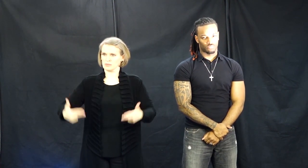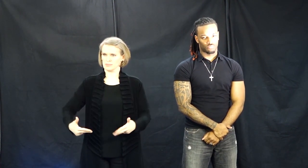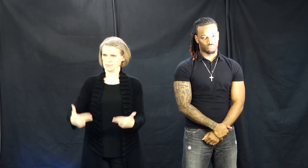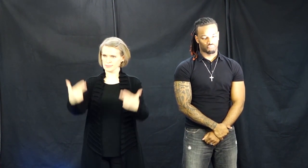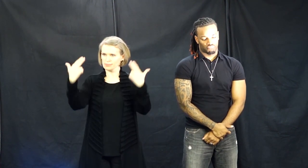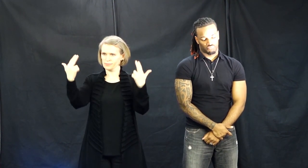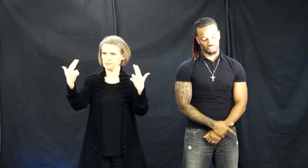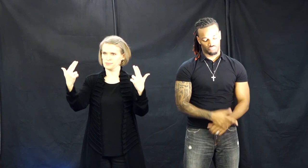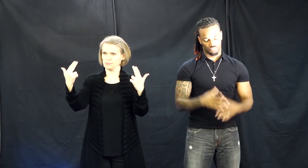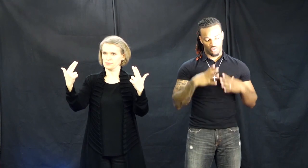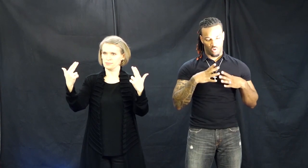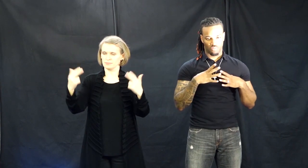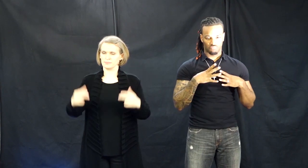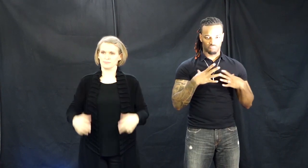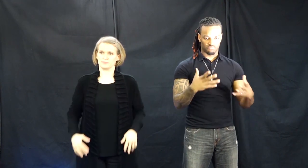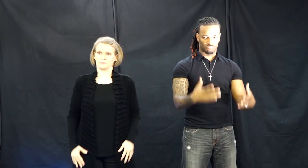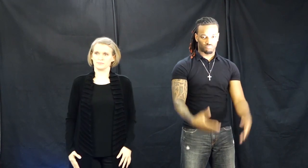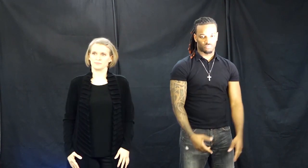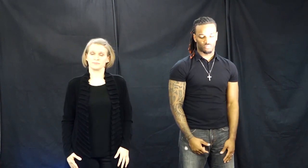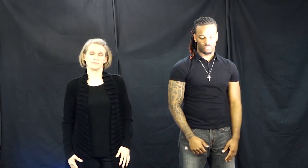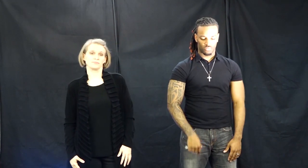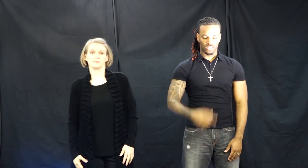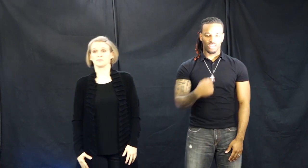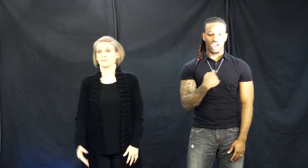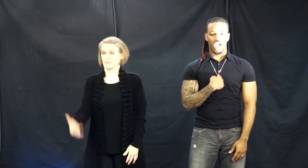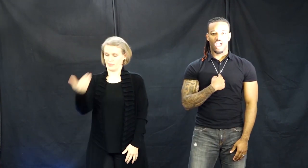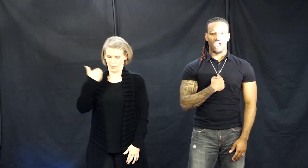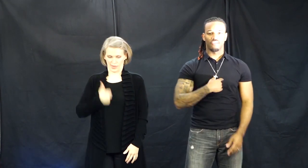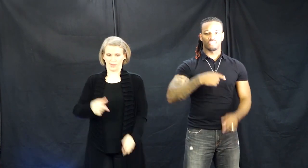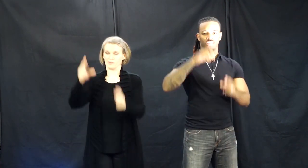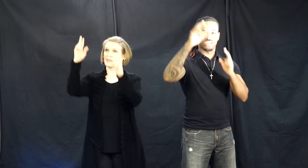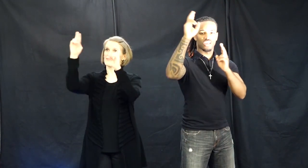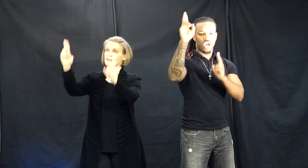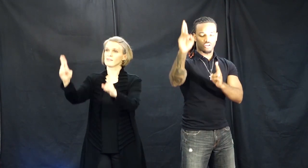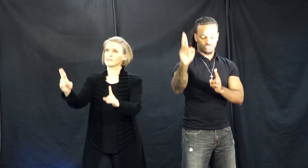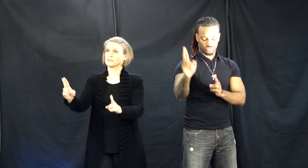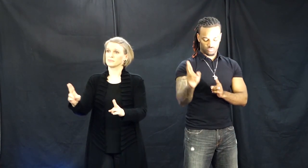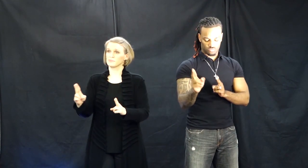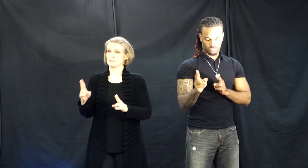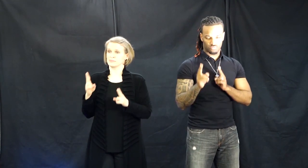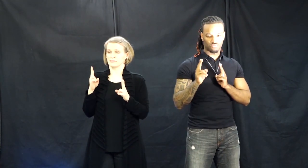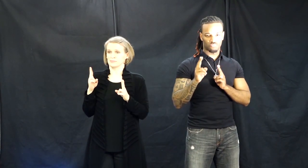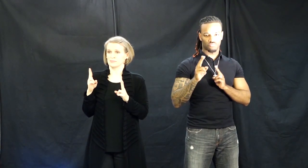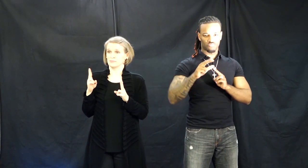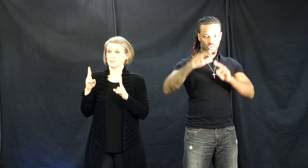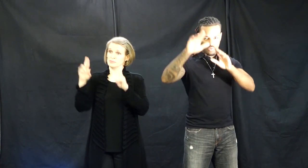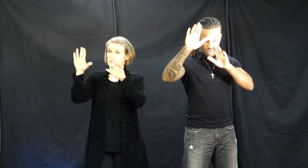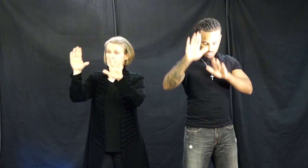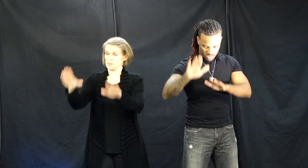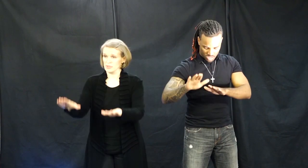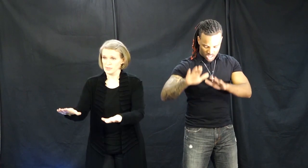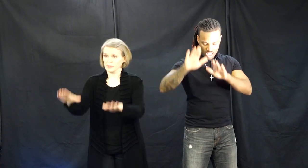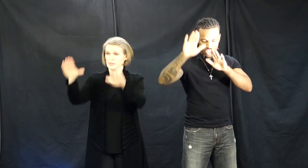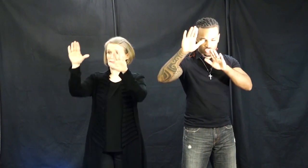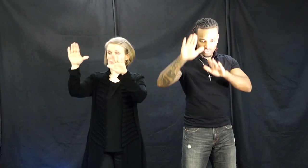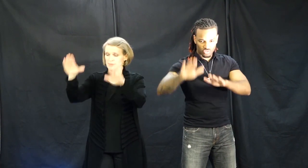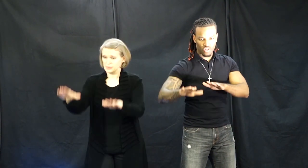drawn. You're wrong. I have the honor to be your obedient